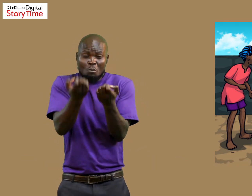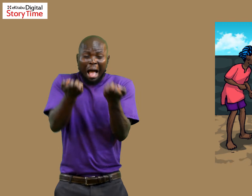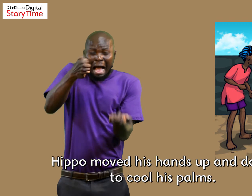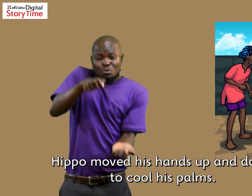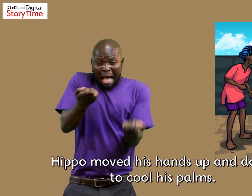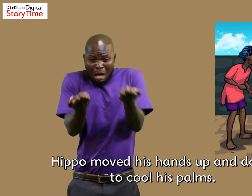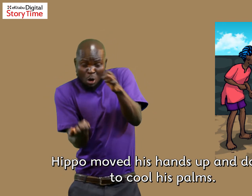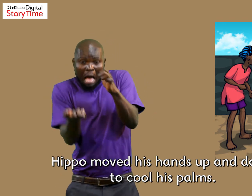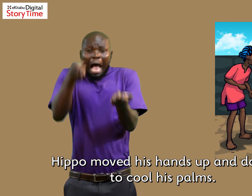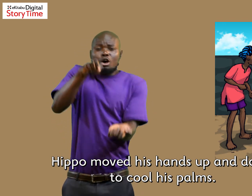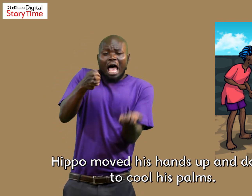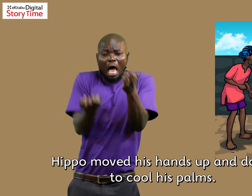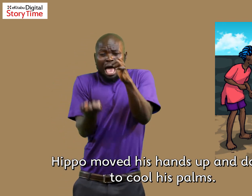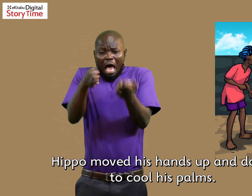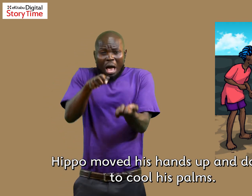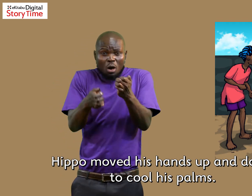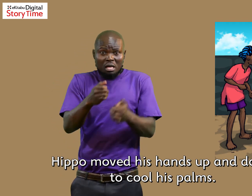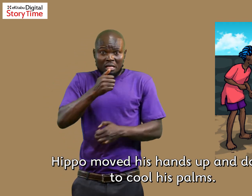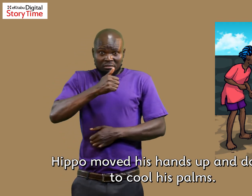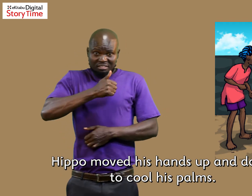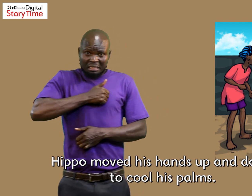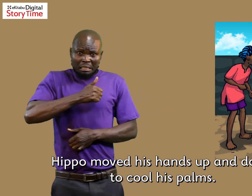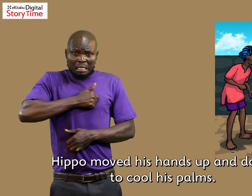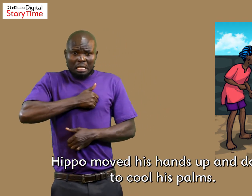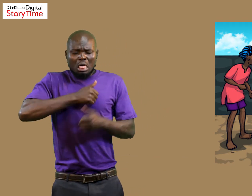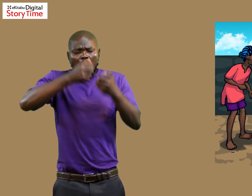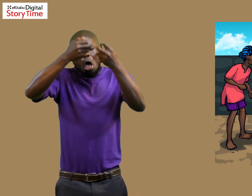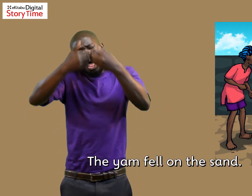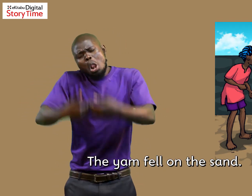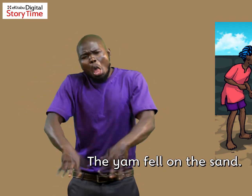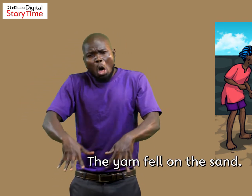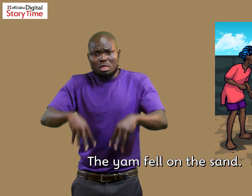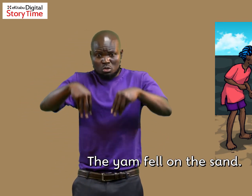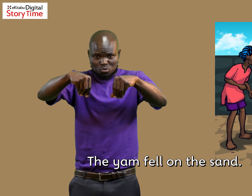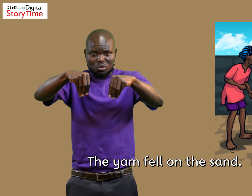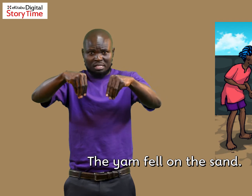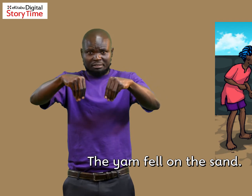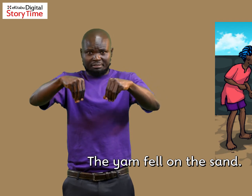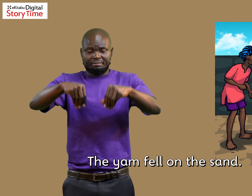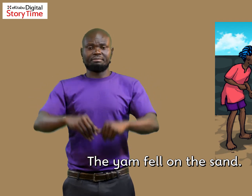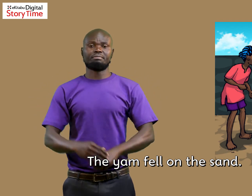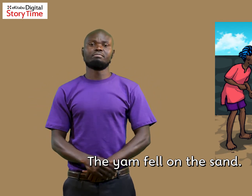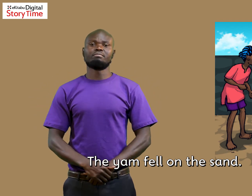Hippo moved his hands up and down to cool his palms. The yam fell on the sand.